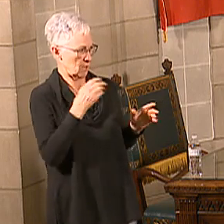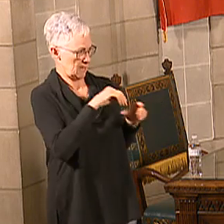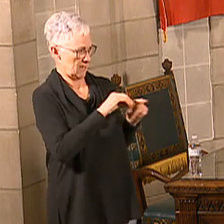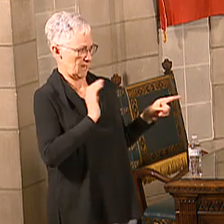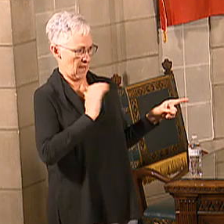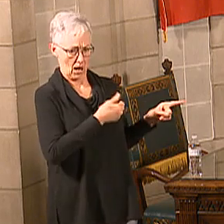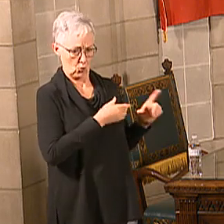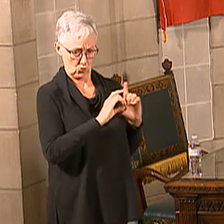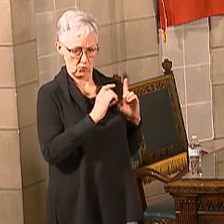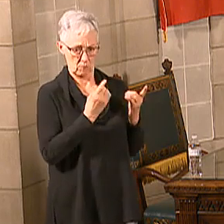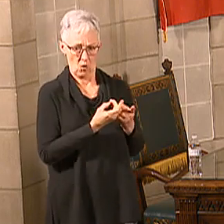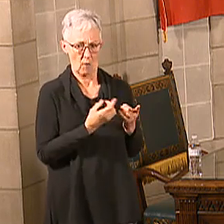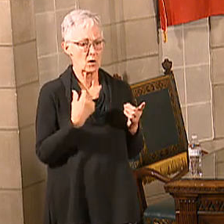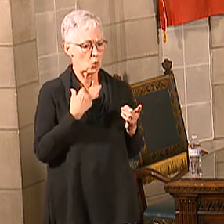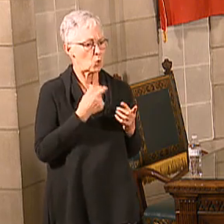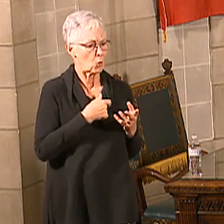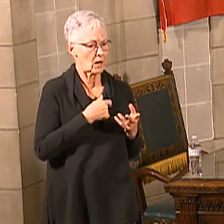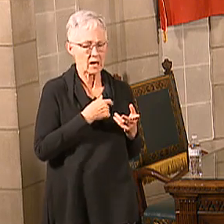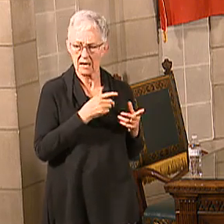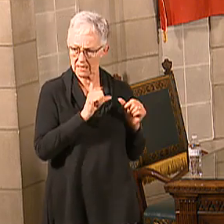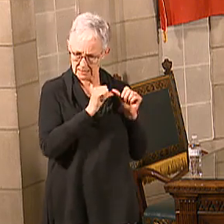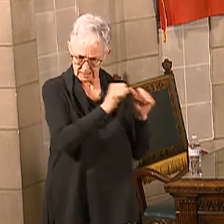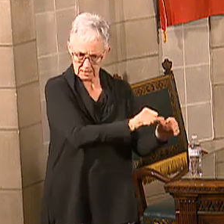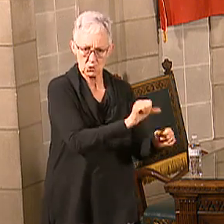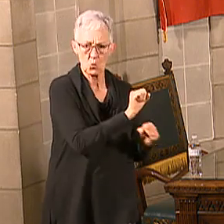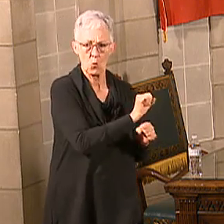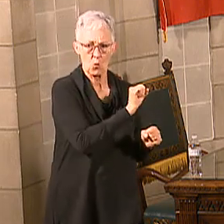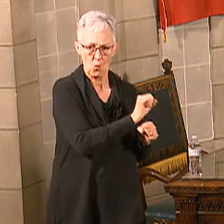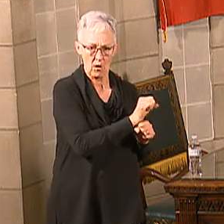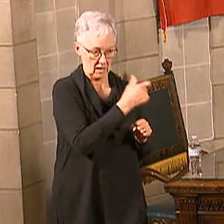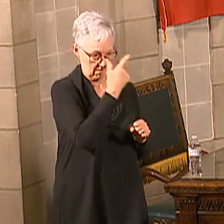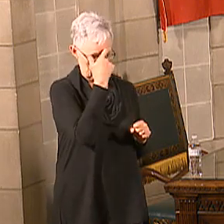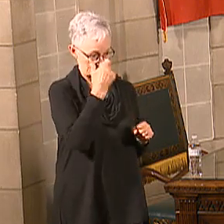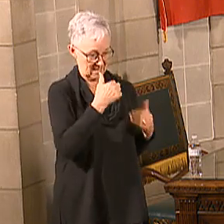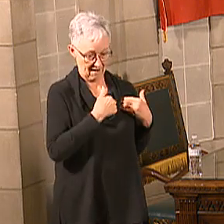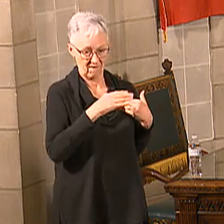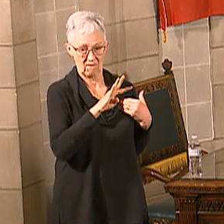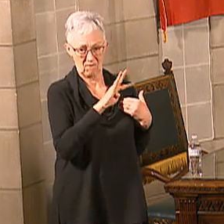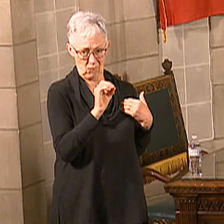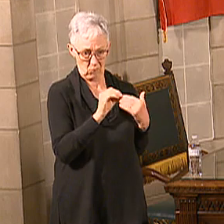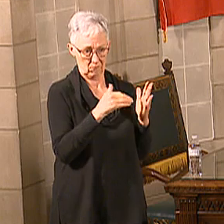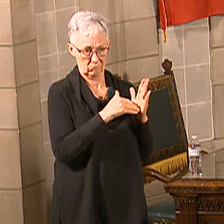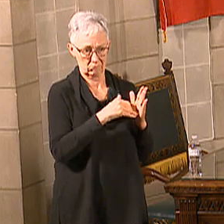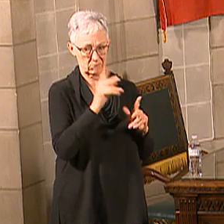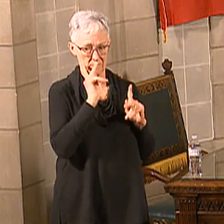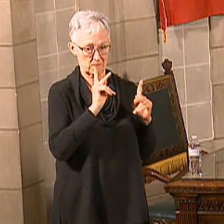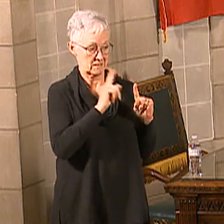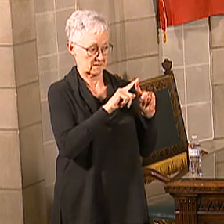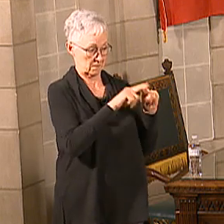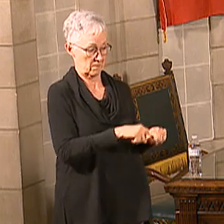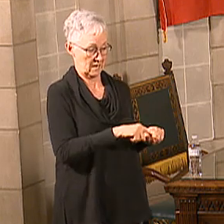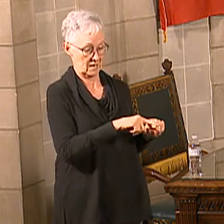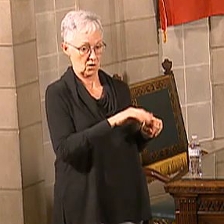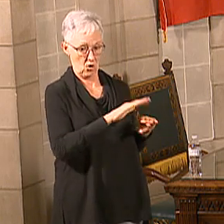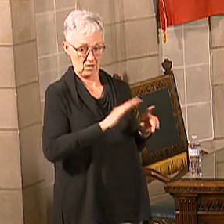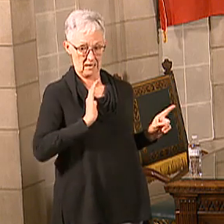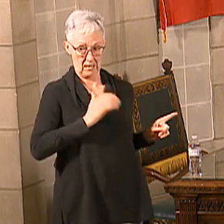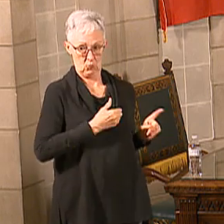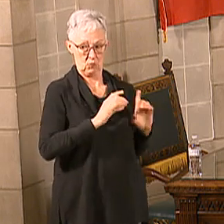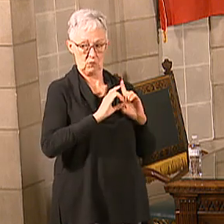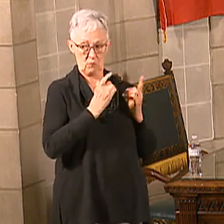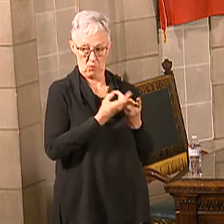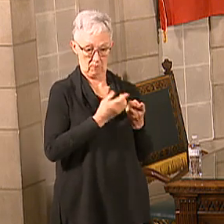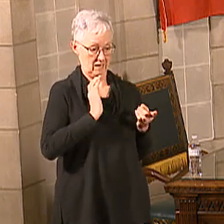kept going, and we'll keep going because we have about 40,000 people out there that are depending on us to get some payments made.